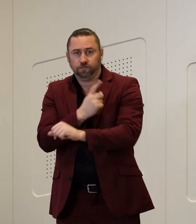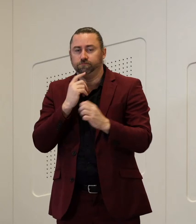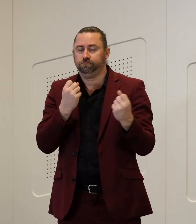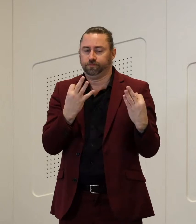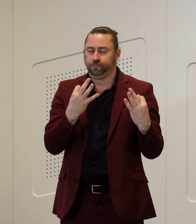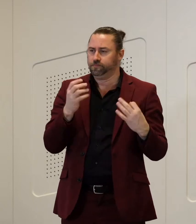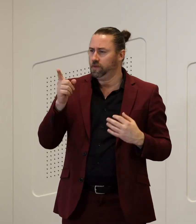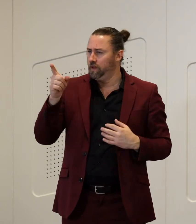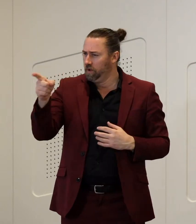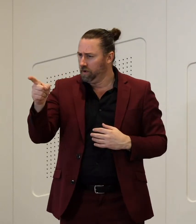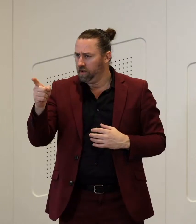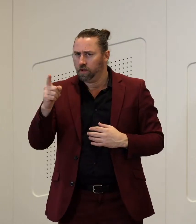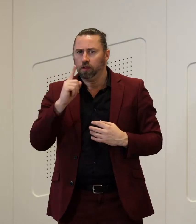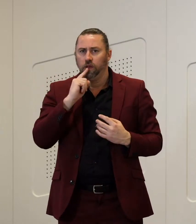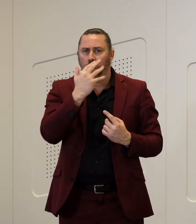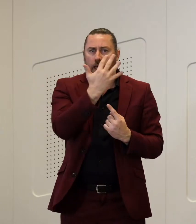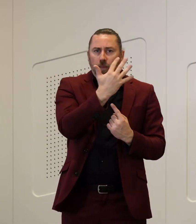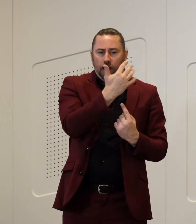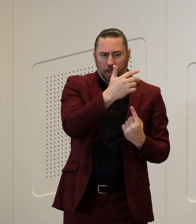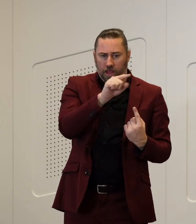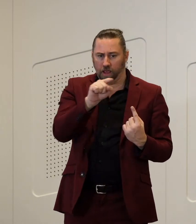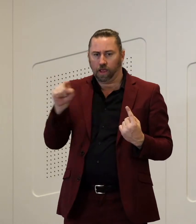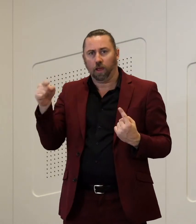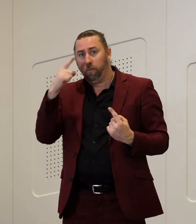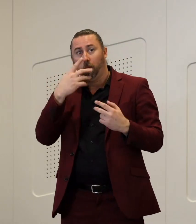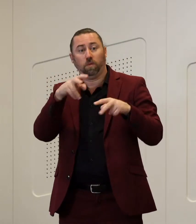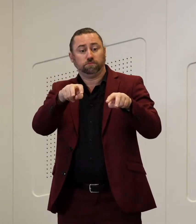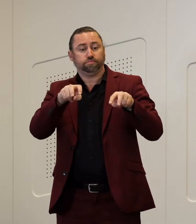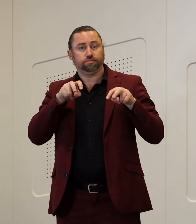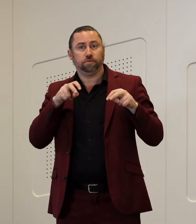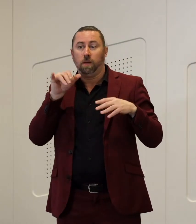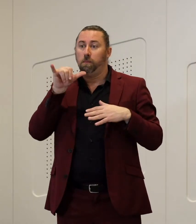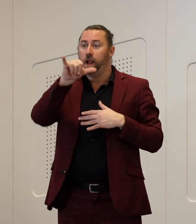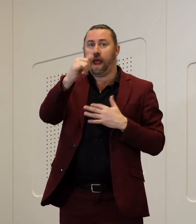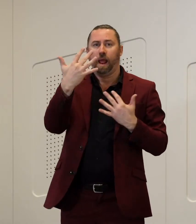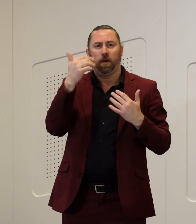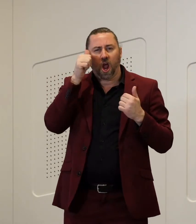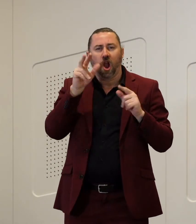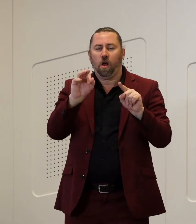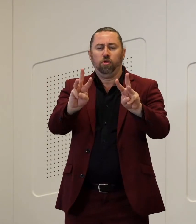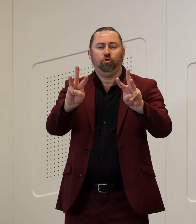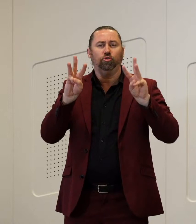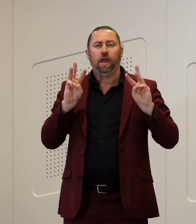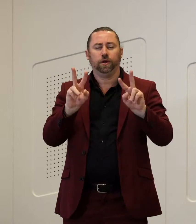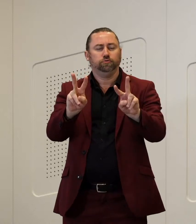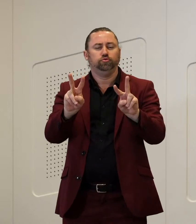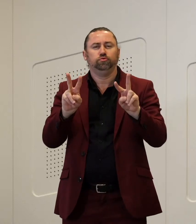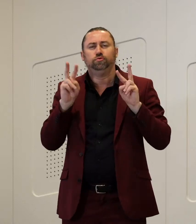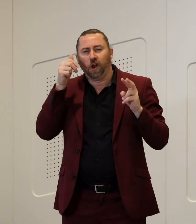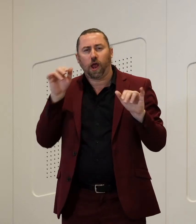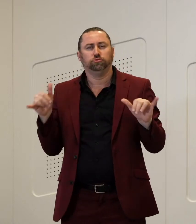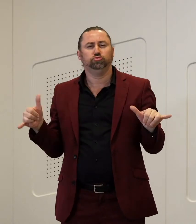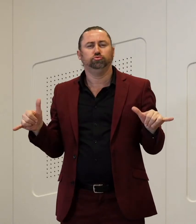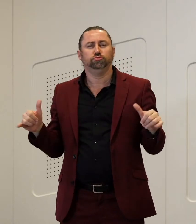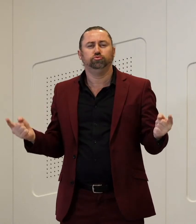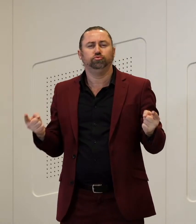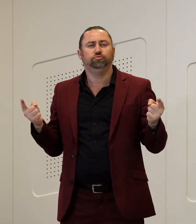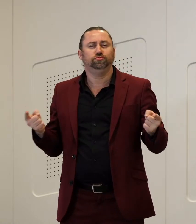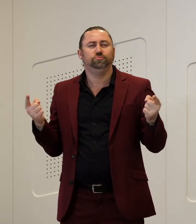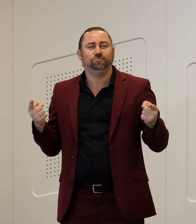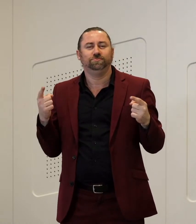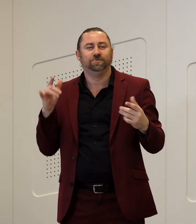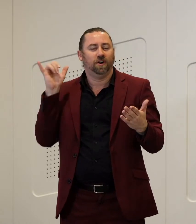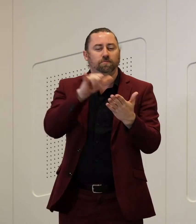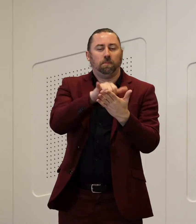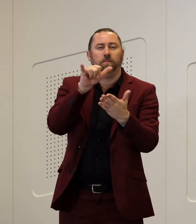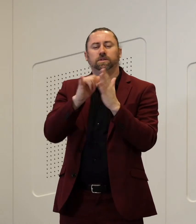How many passengers were on board this flight? I don't have that, but they're those smaller planes that do those regional routes. So all that's being worked